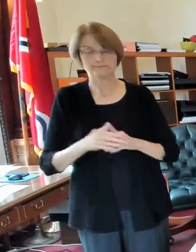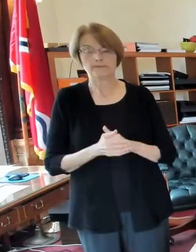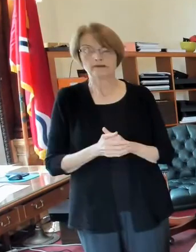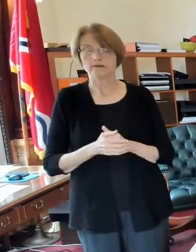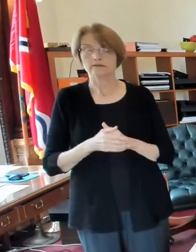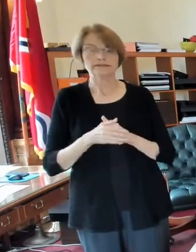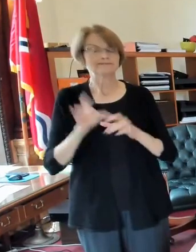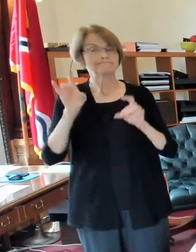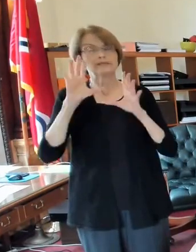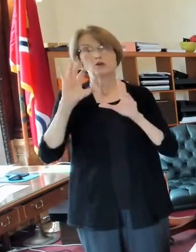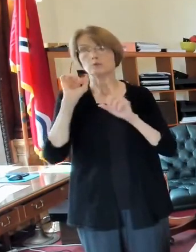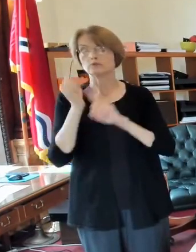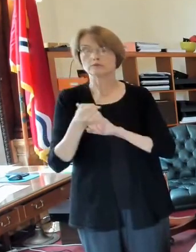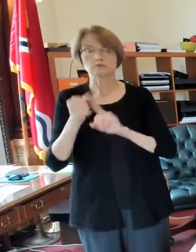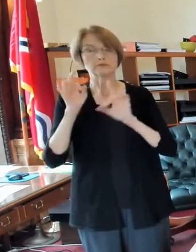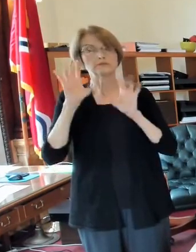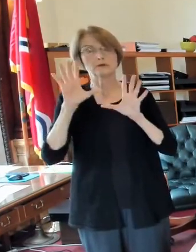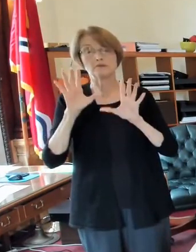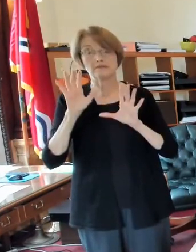Great guy, really.